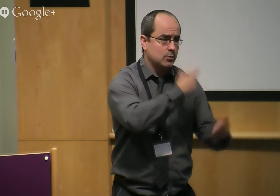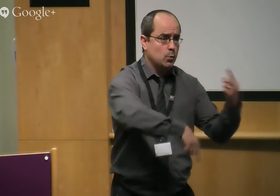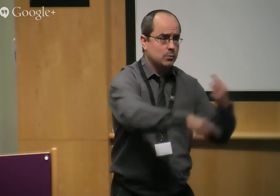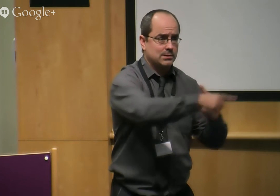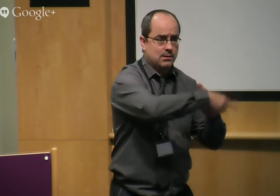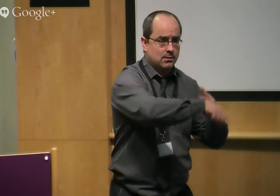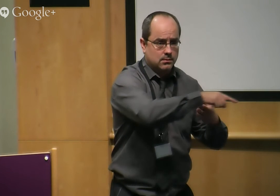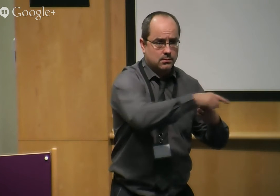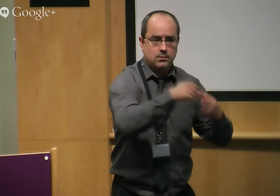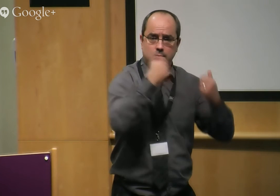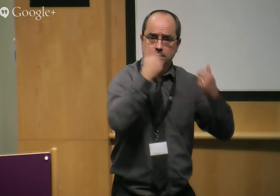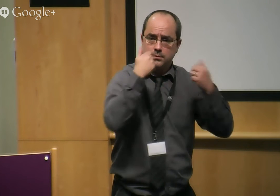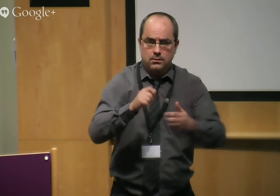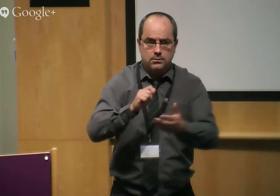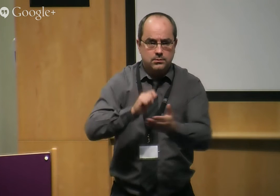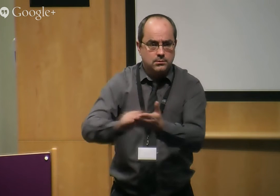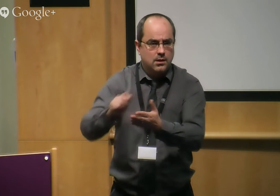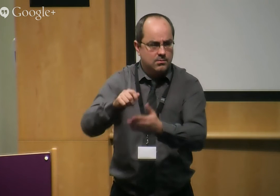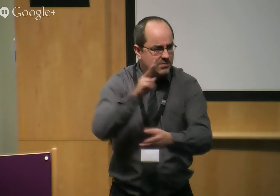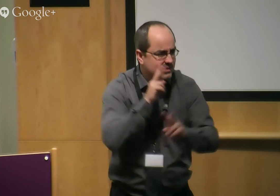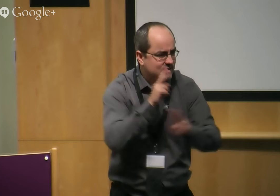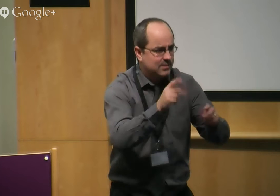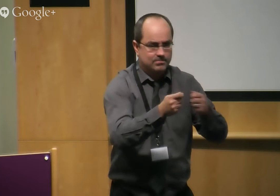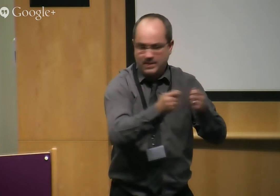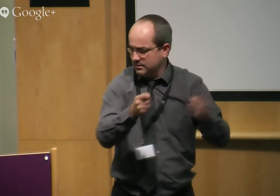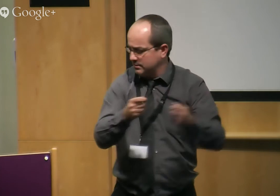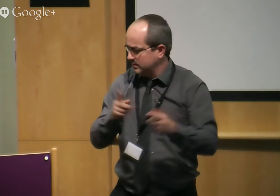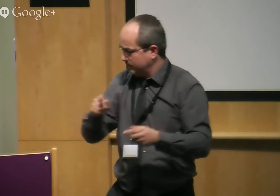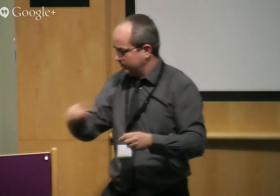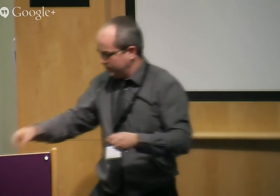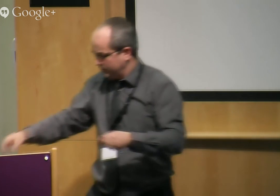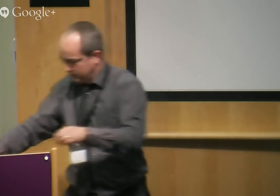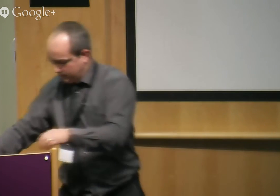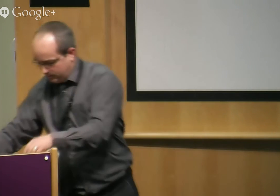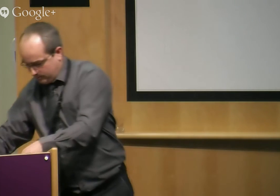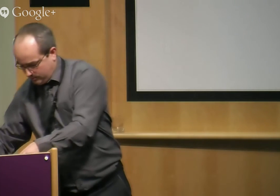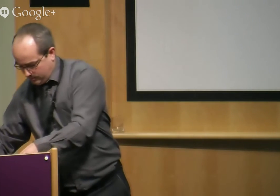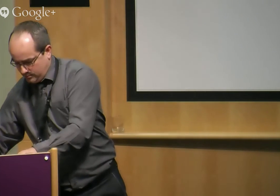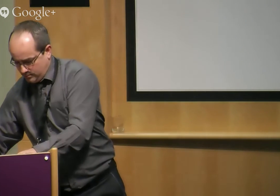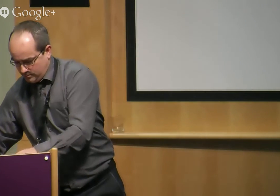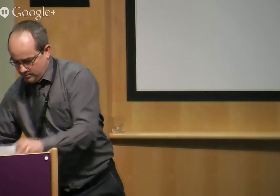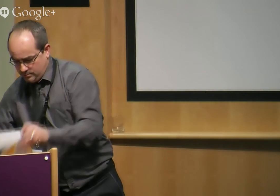I am, it's thanks to the deaf community. You may have seen some material.